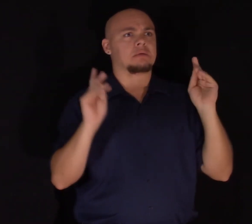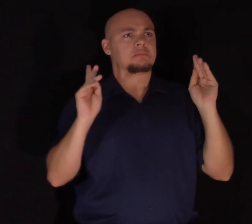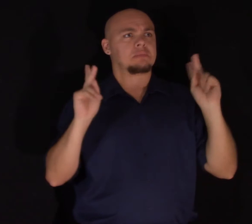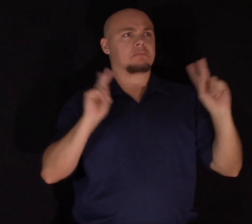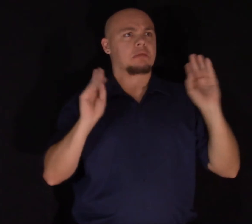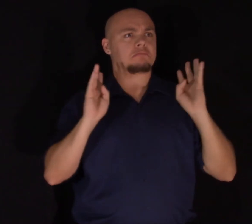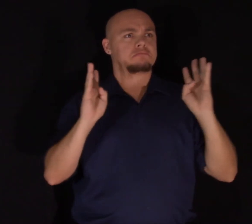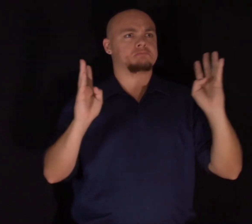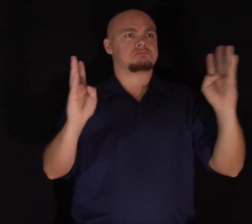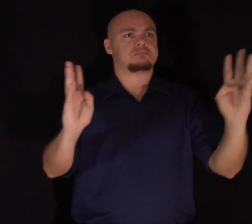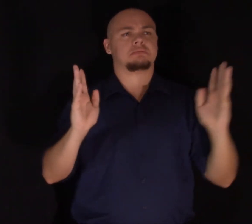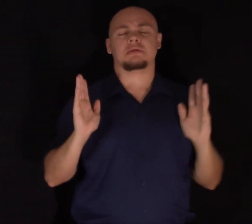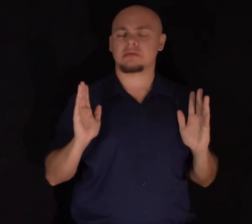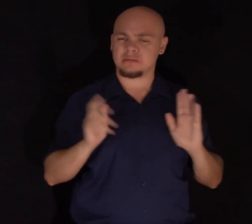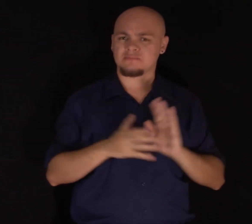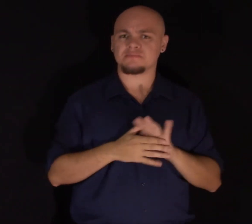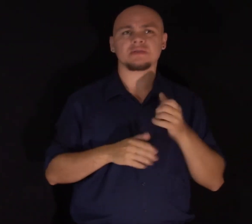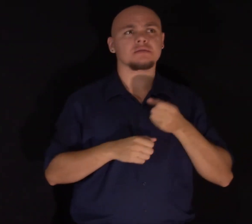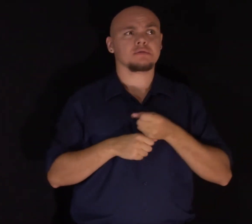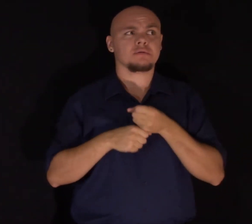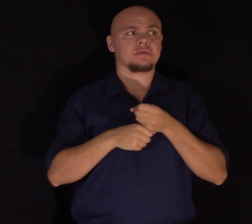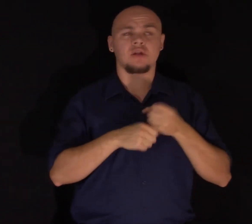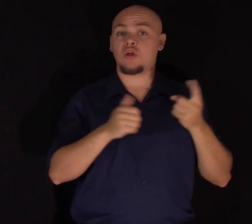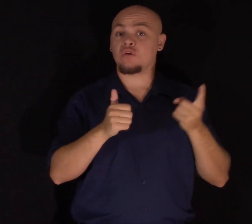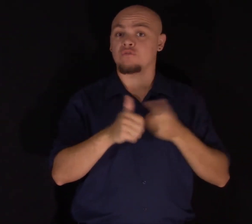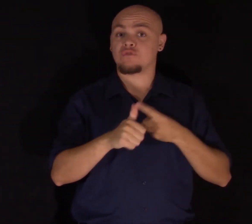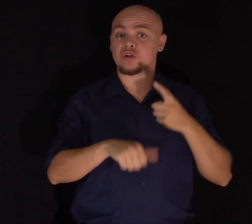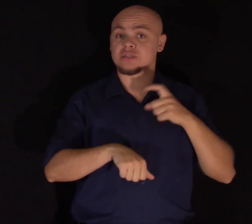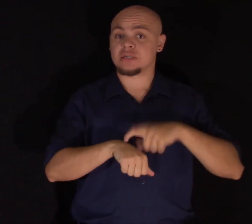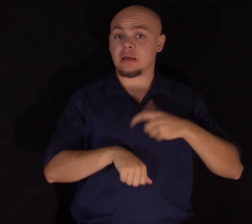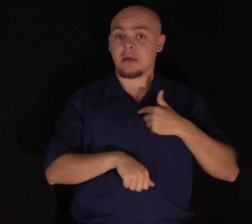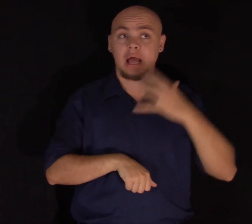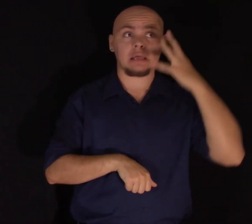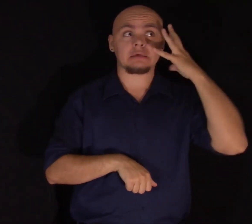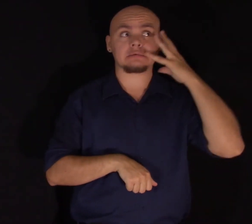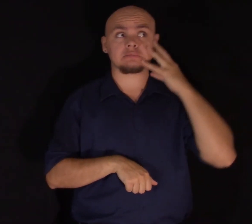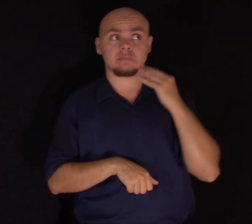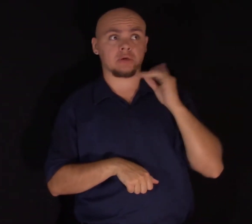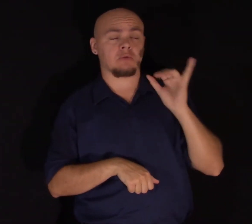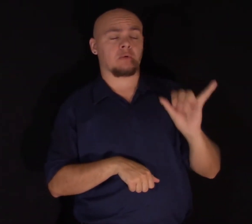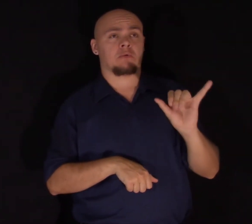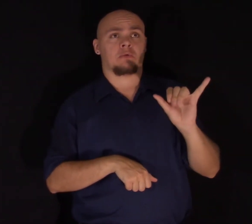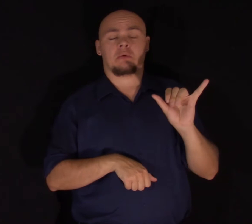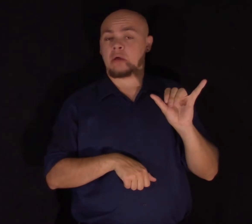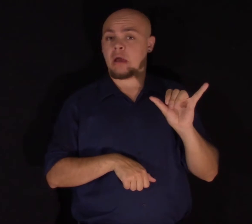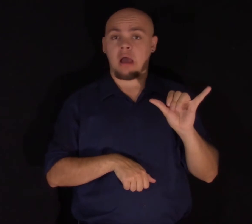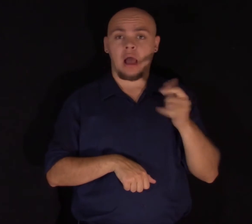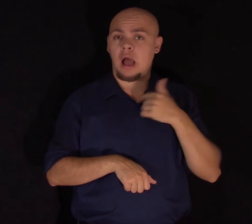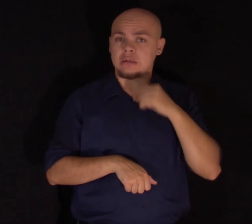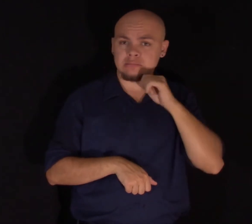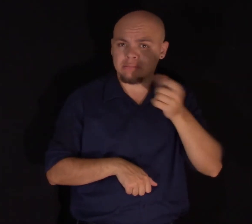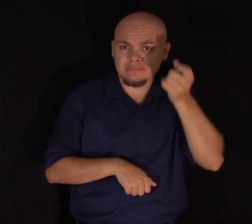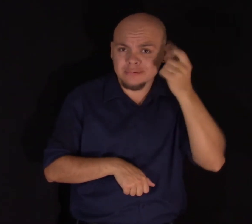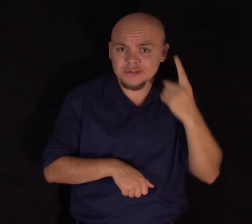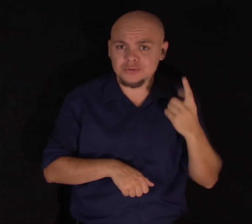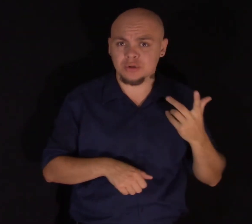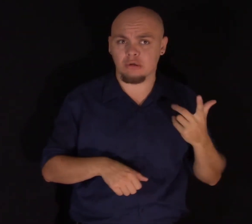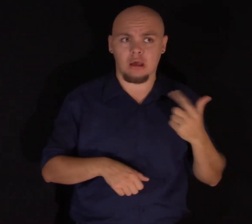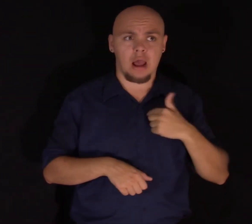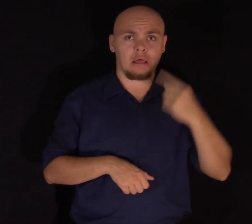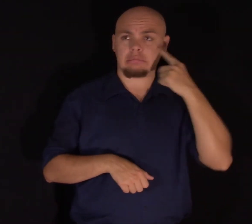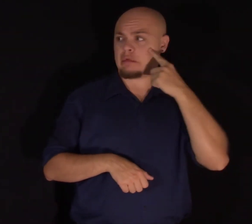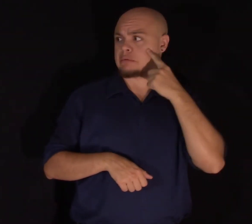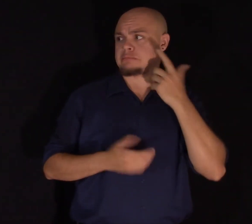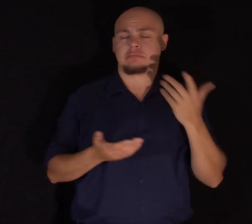sidewalk. This was the first time I ever experienced anything like this, and I did not understand. I thought